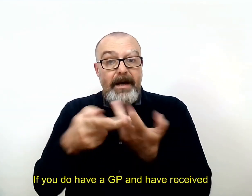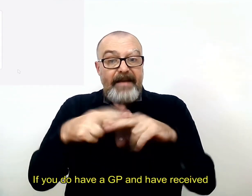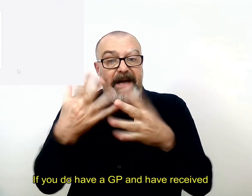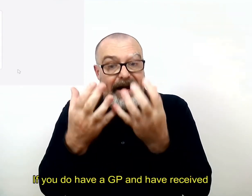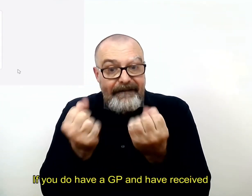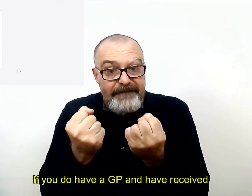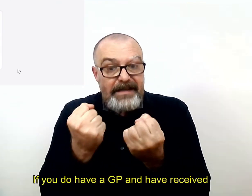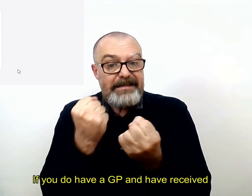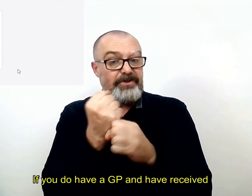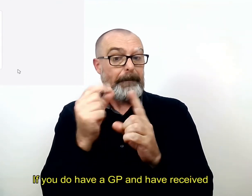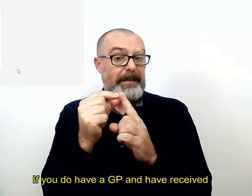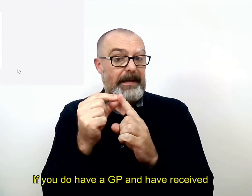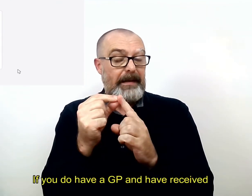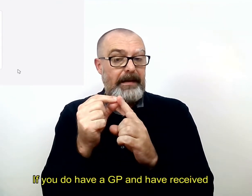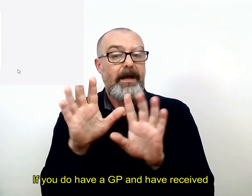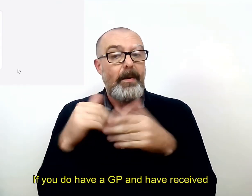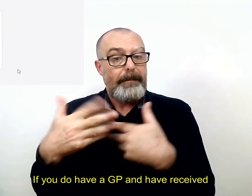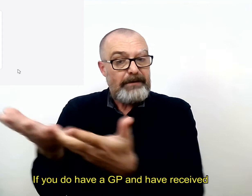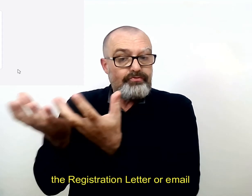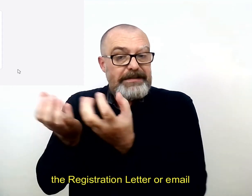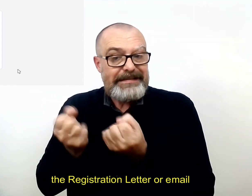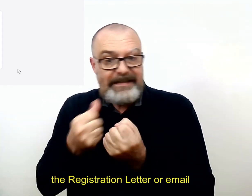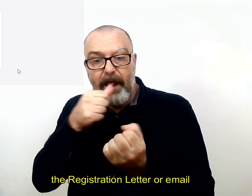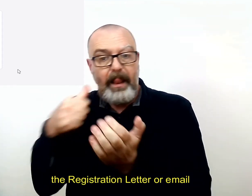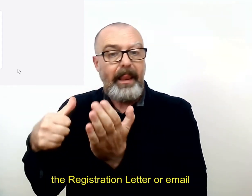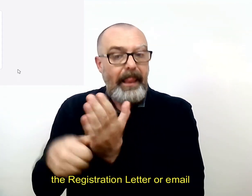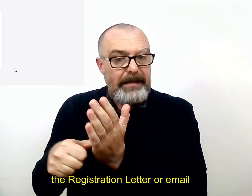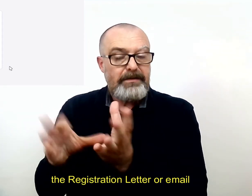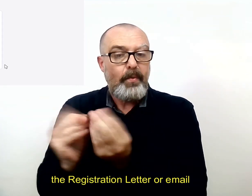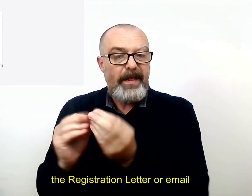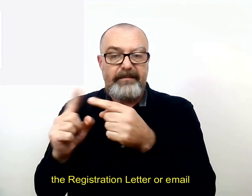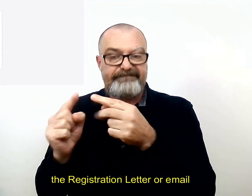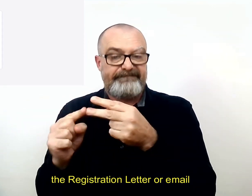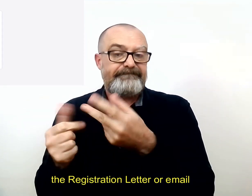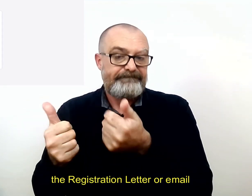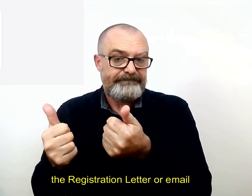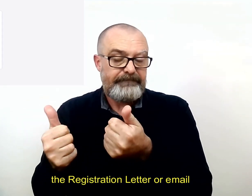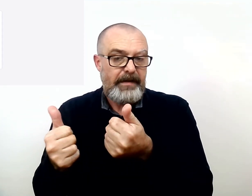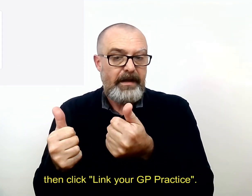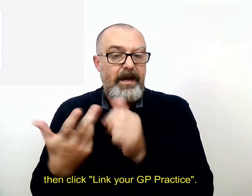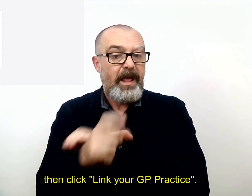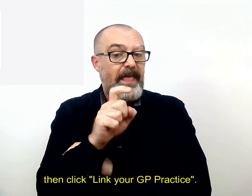If you do have a GP and have received a registration letter or email, then click Link Your GP Practice.